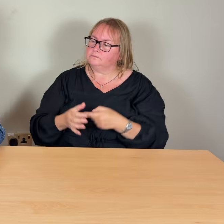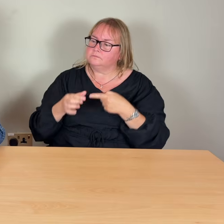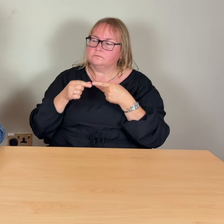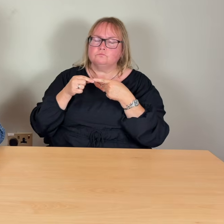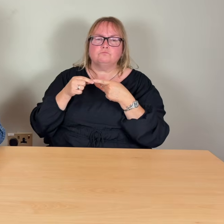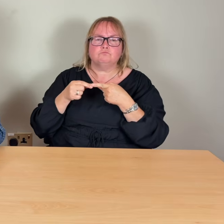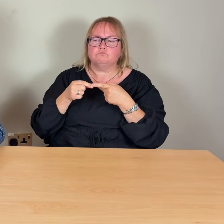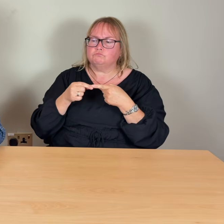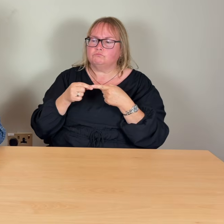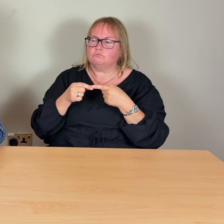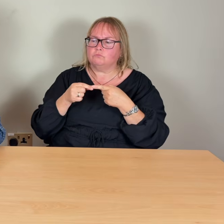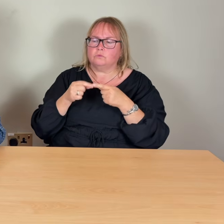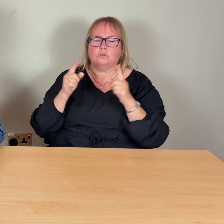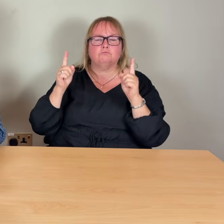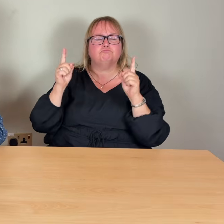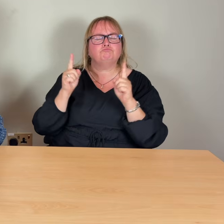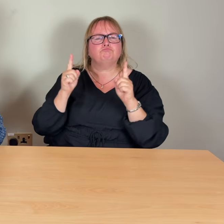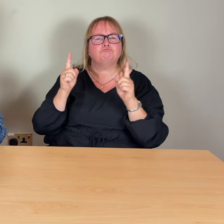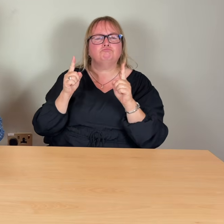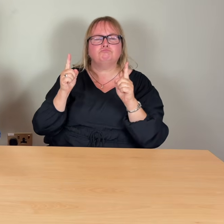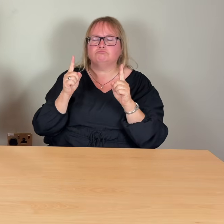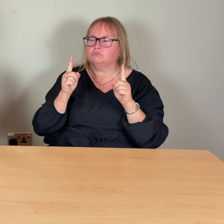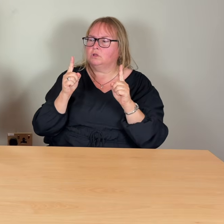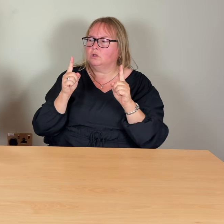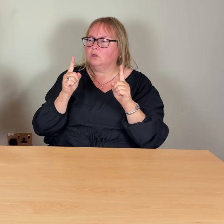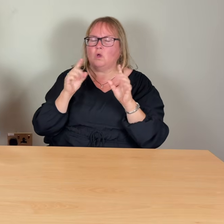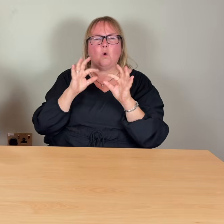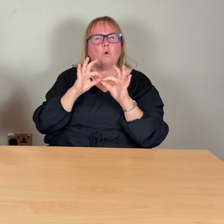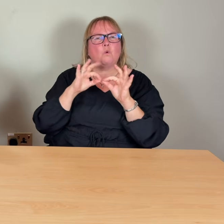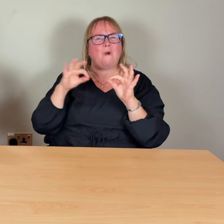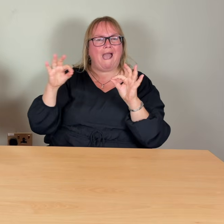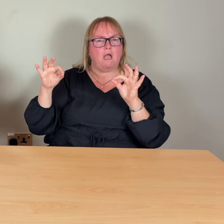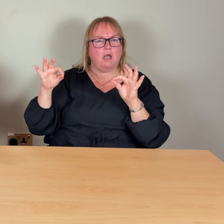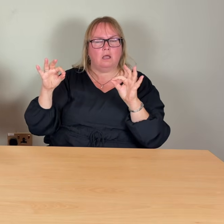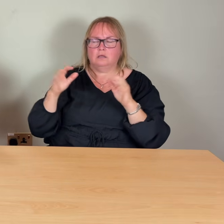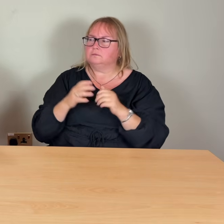First of all, a short piece of just ordinary wire,